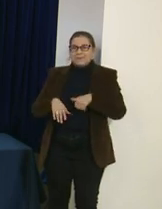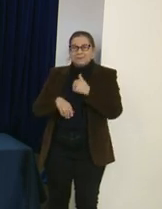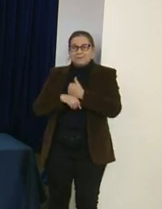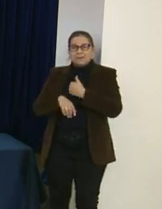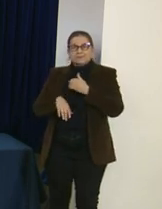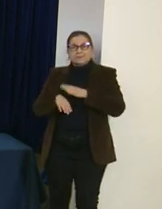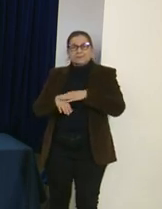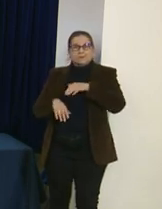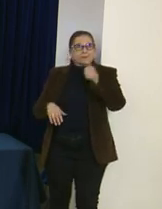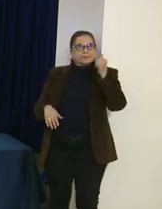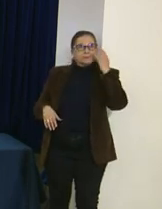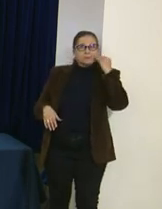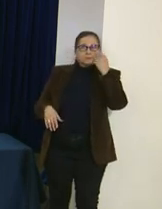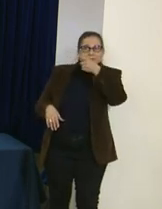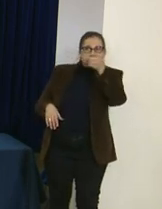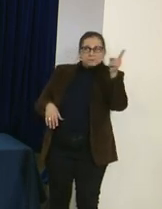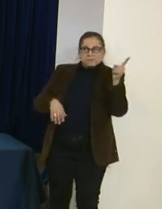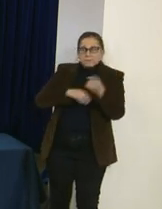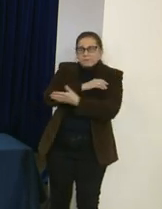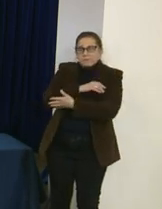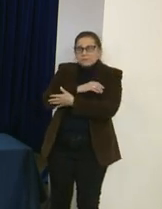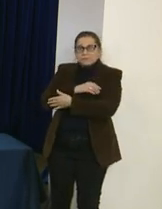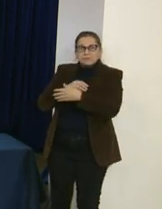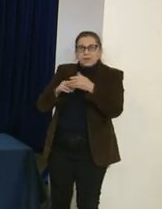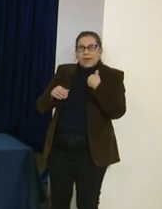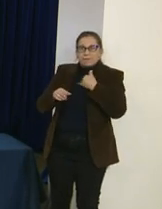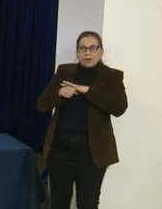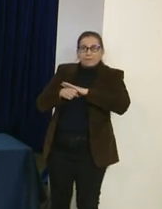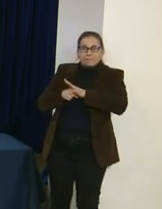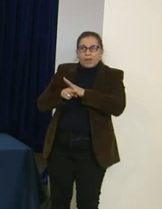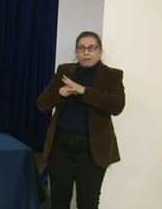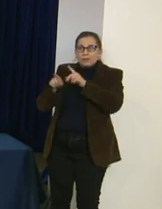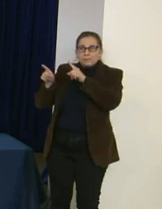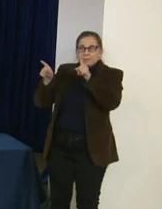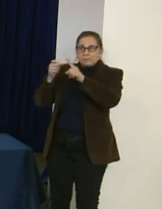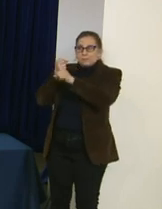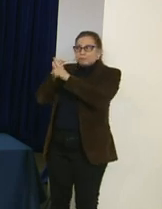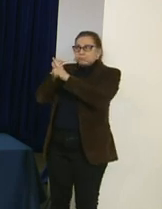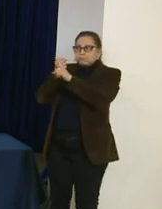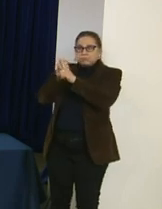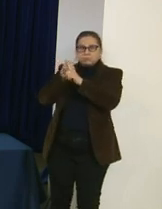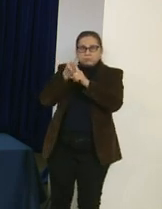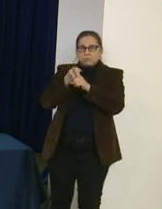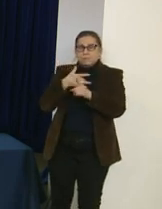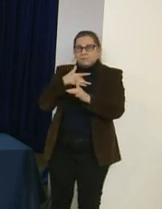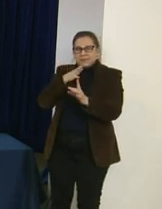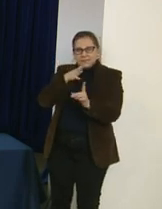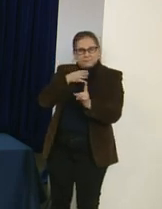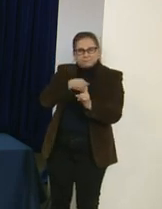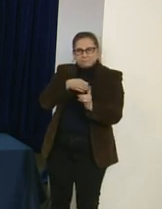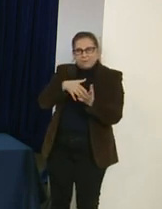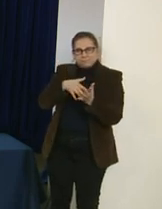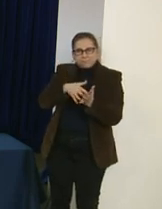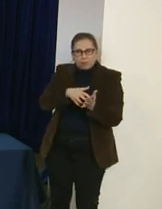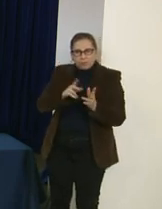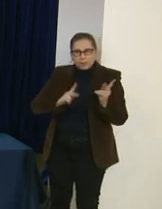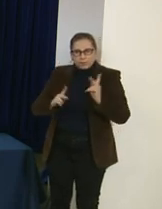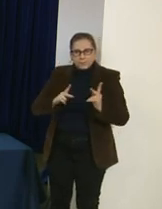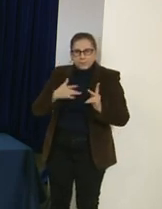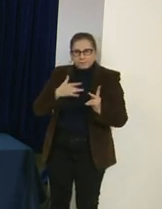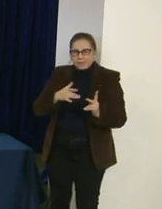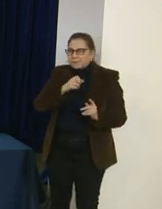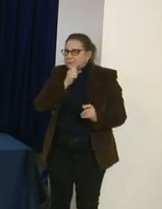of COVID-19 on some of our more vulnerable populations, such as seniors and individuals with underlying